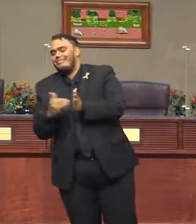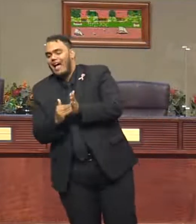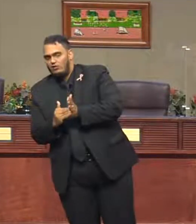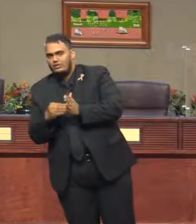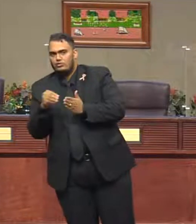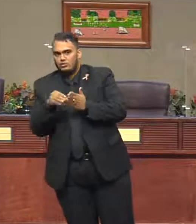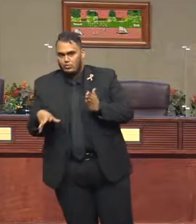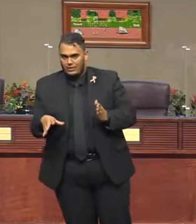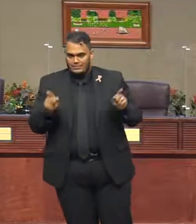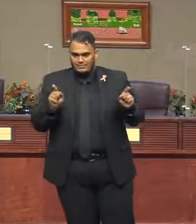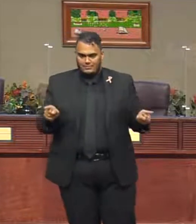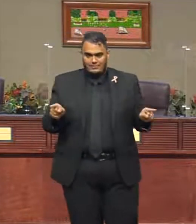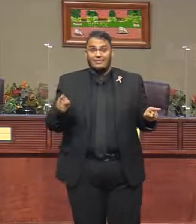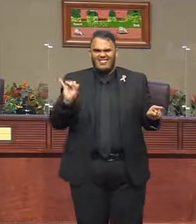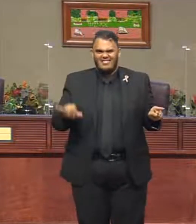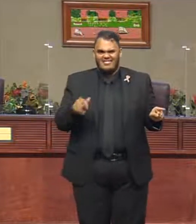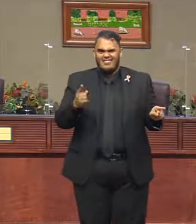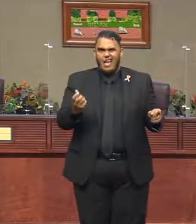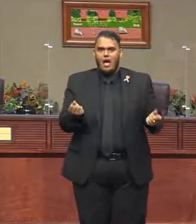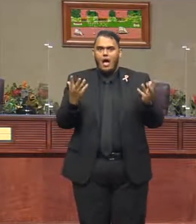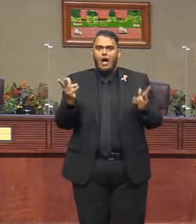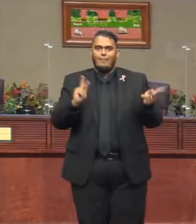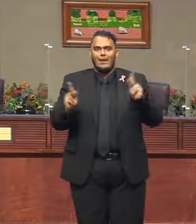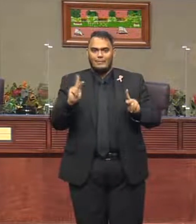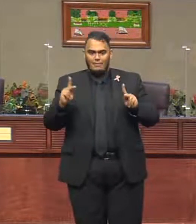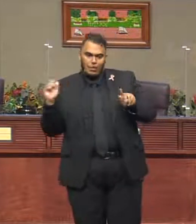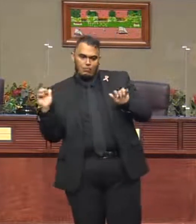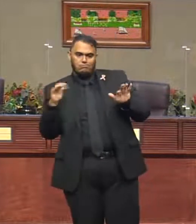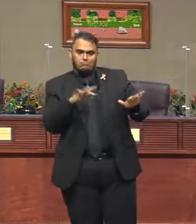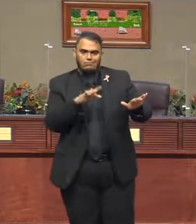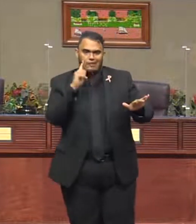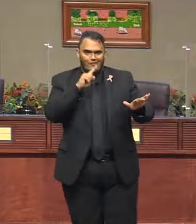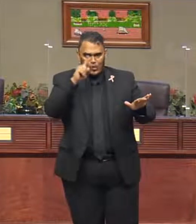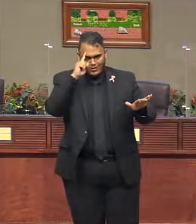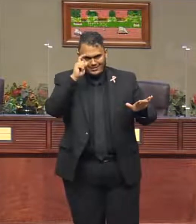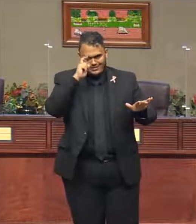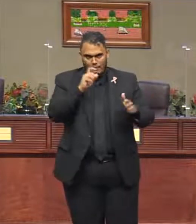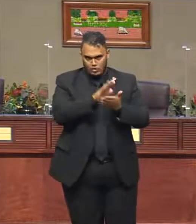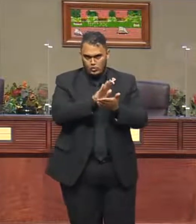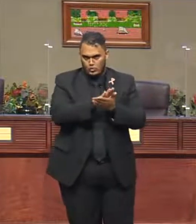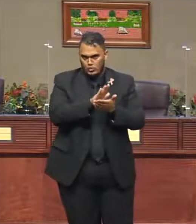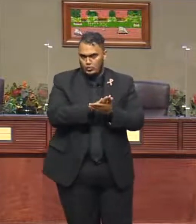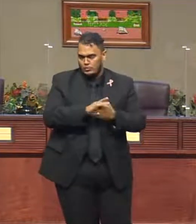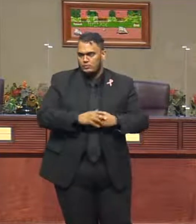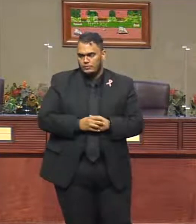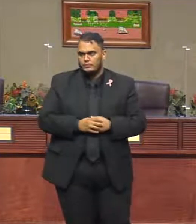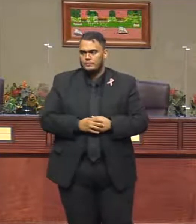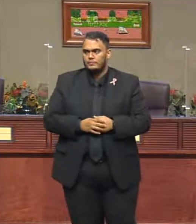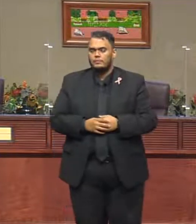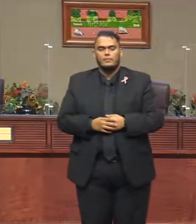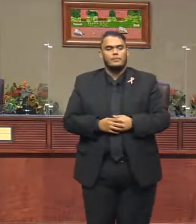rates considerably low compared to what we saw throughout the year. What was